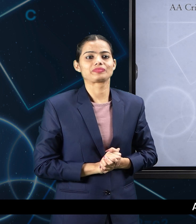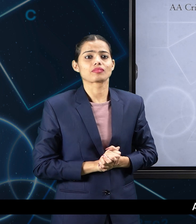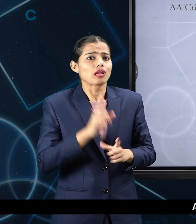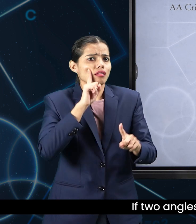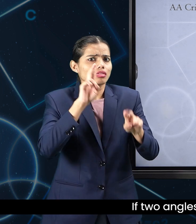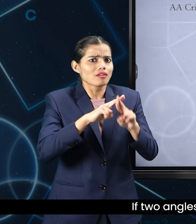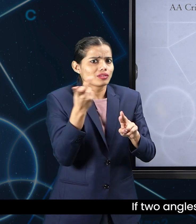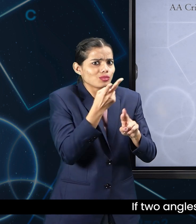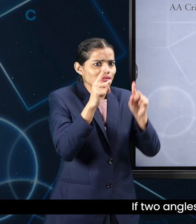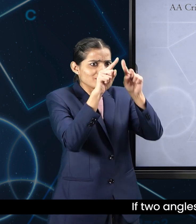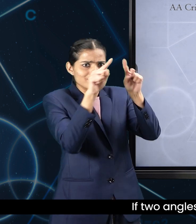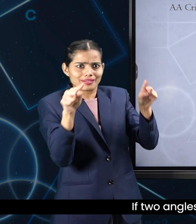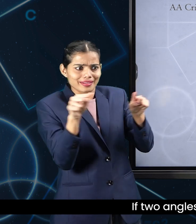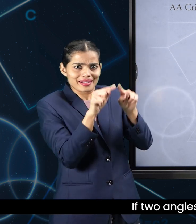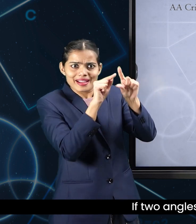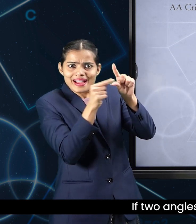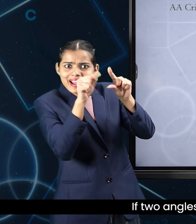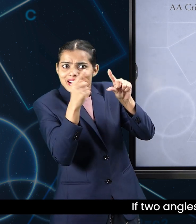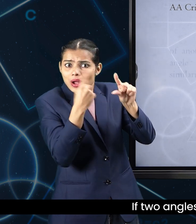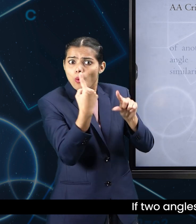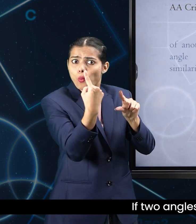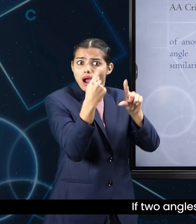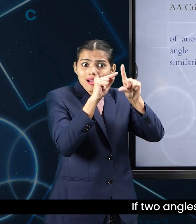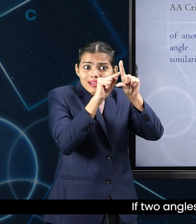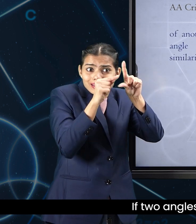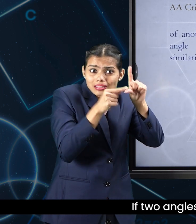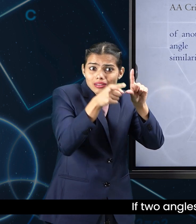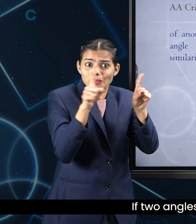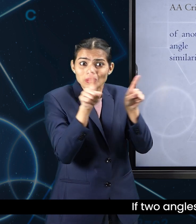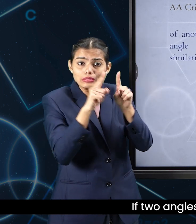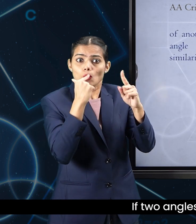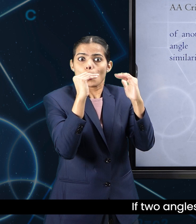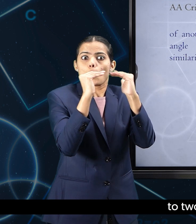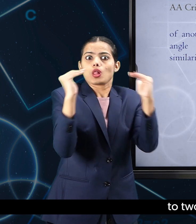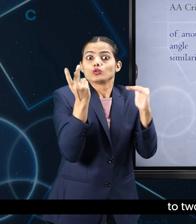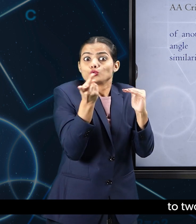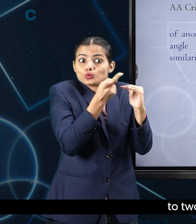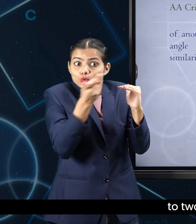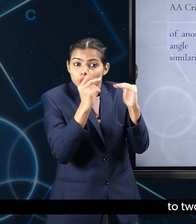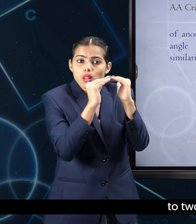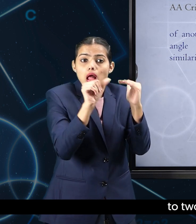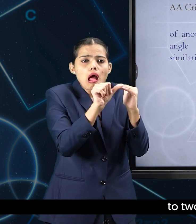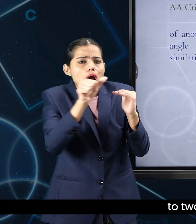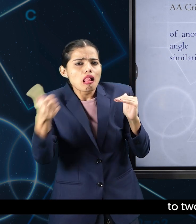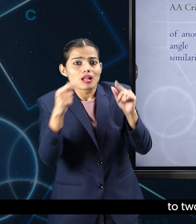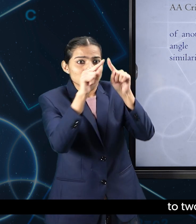If two angles of one triangle are respectively equal to two angles of another